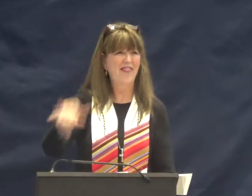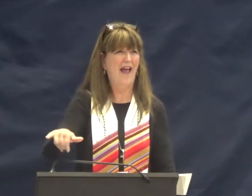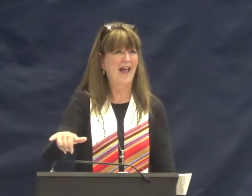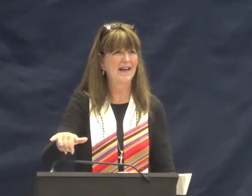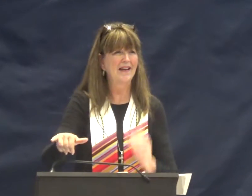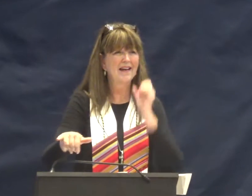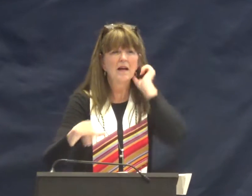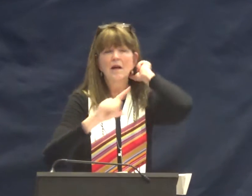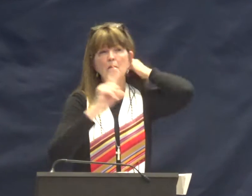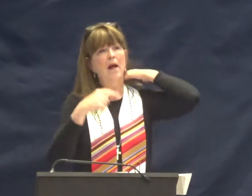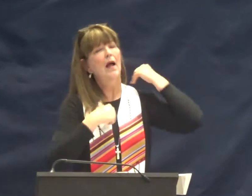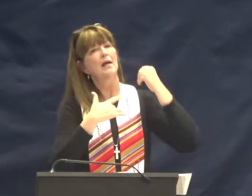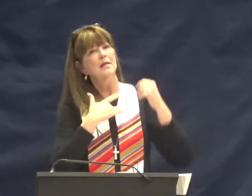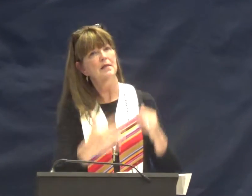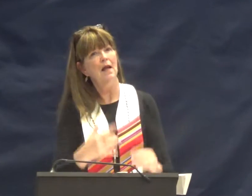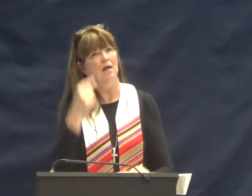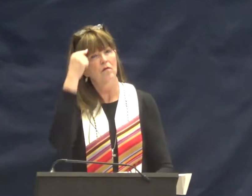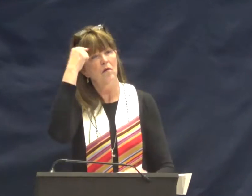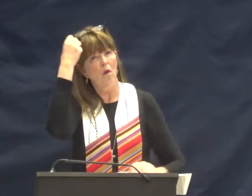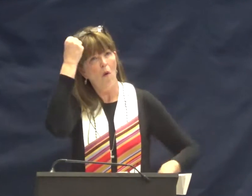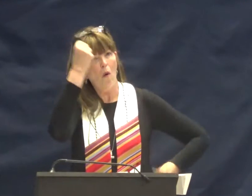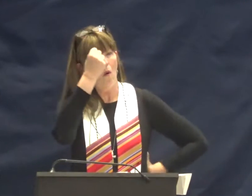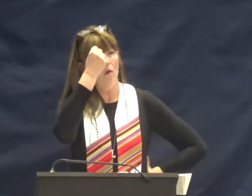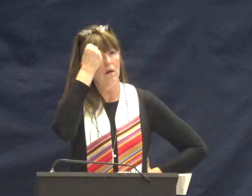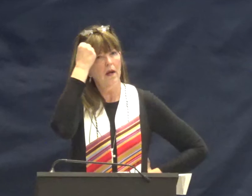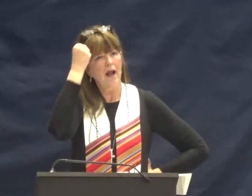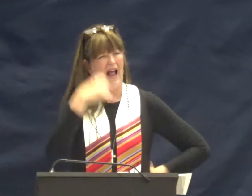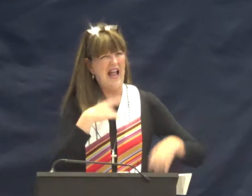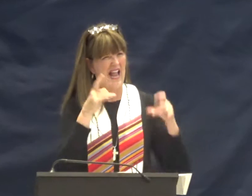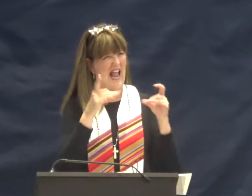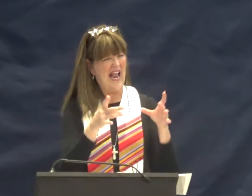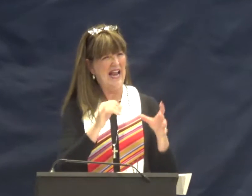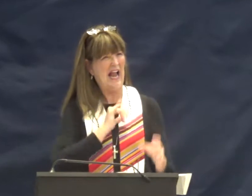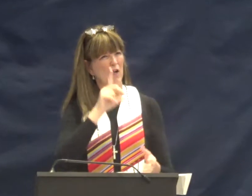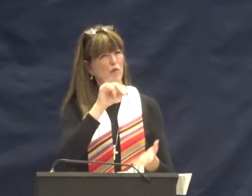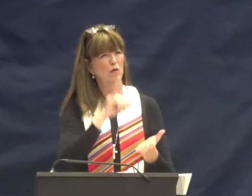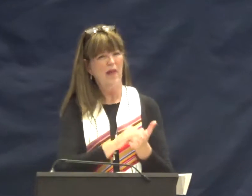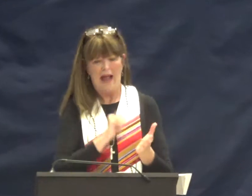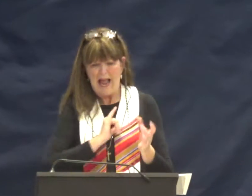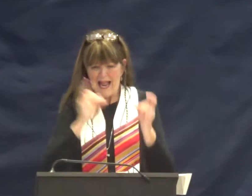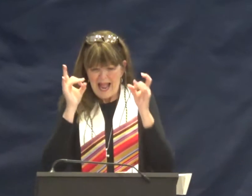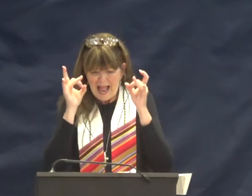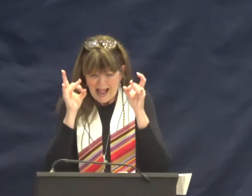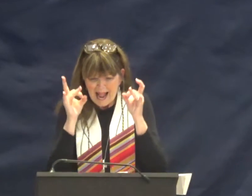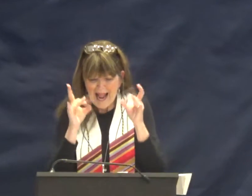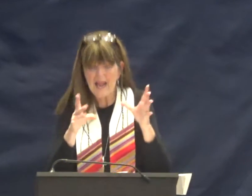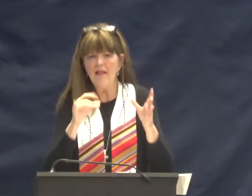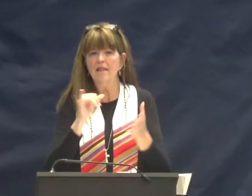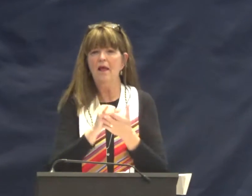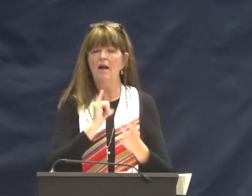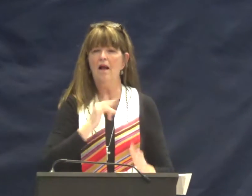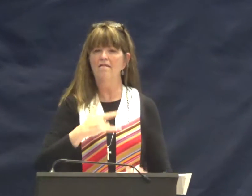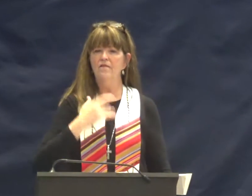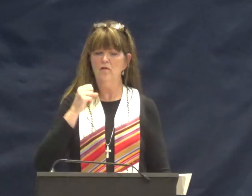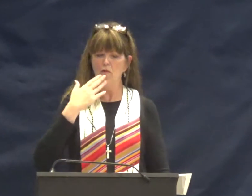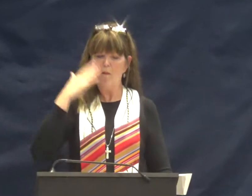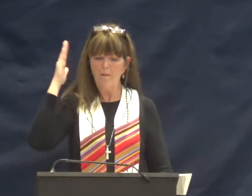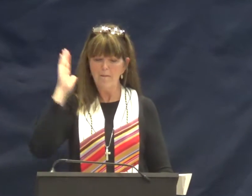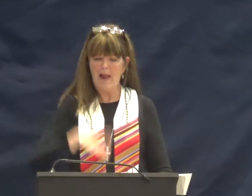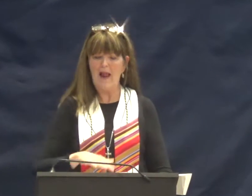no memory of that at all, but yet I do. And I still do that, and I hate that I do